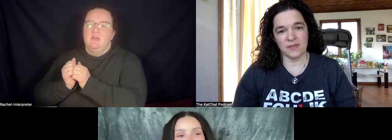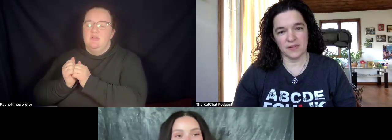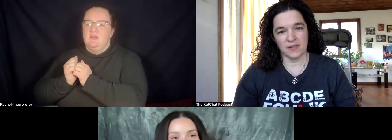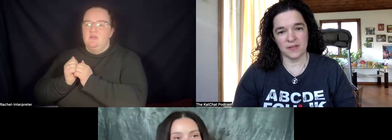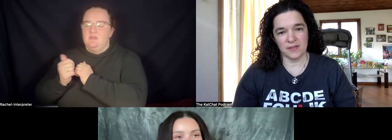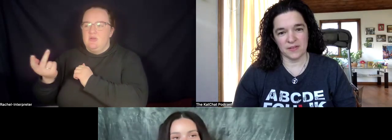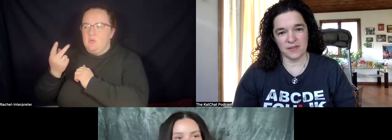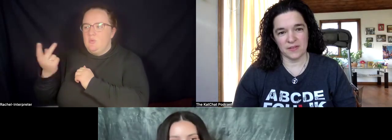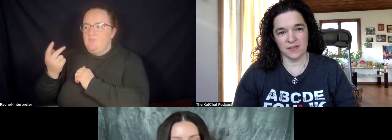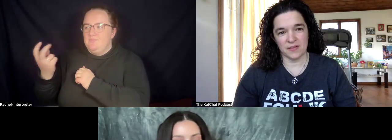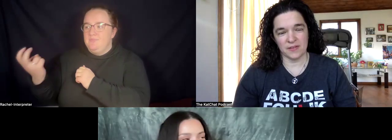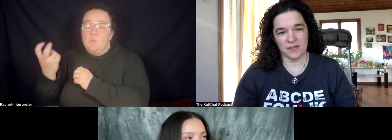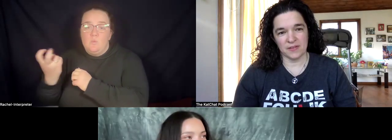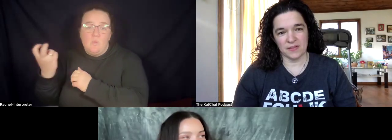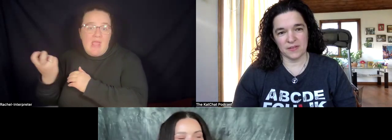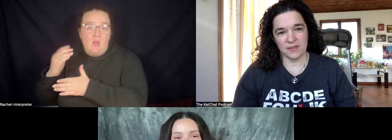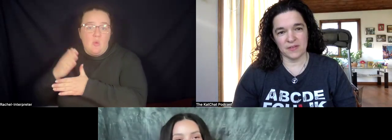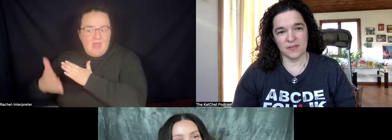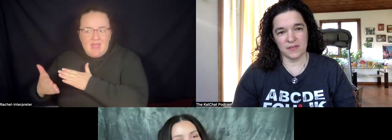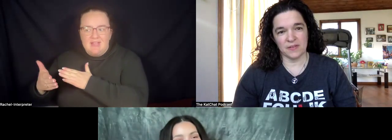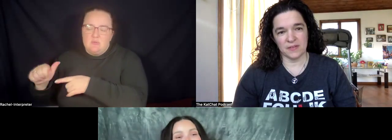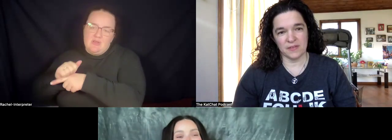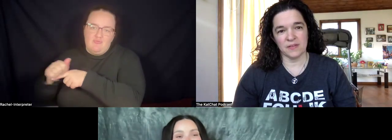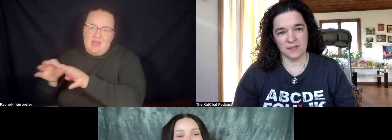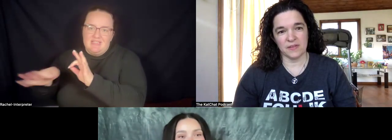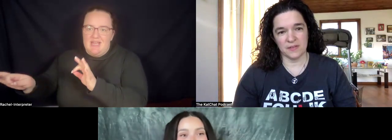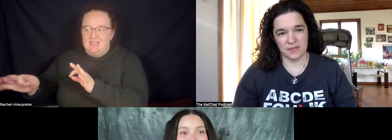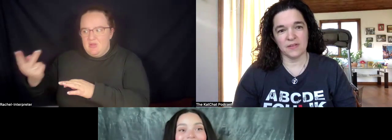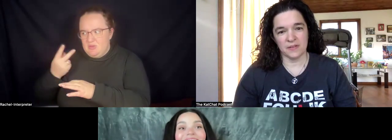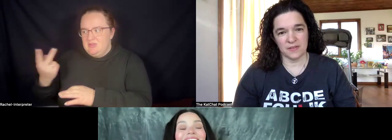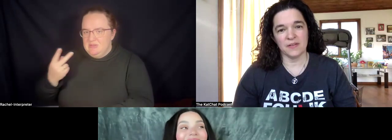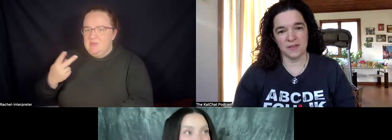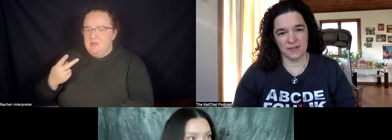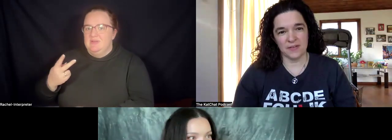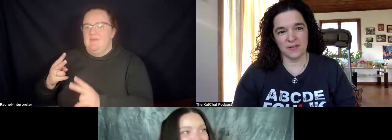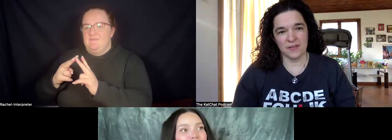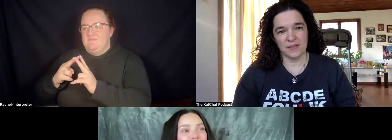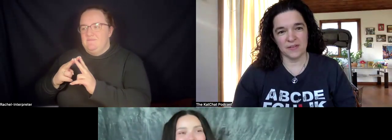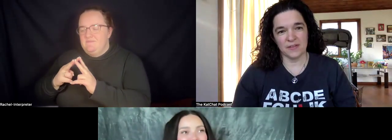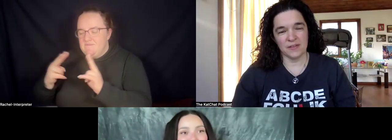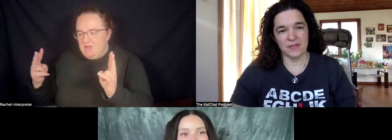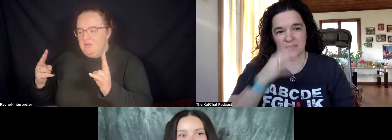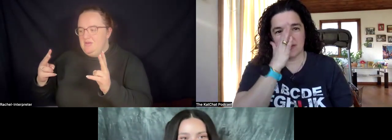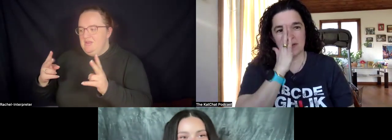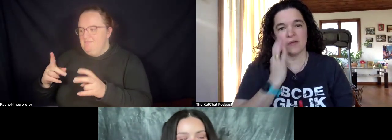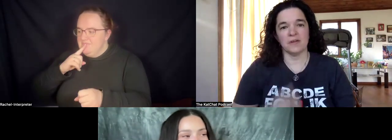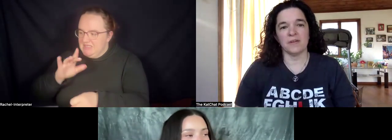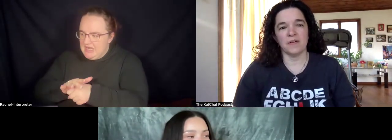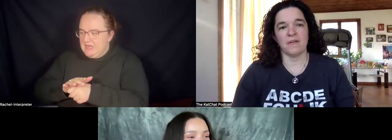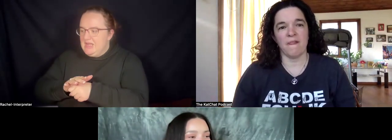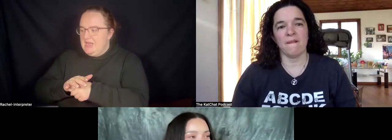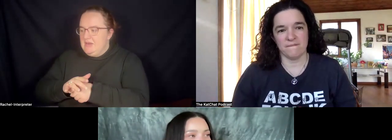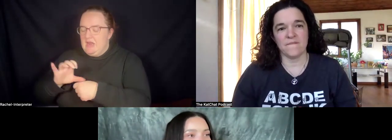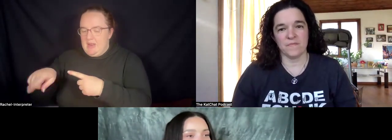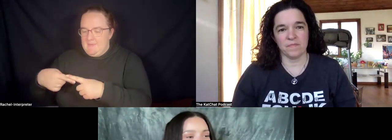hang out like weekends, we would run lines as well together because again, we're just being very, very good about making sure we knocked it out of the